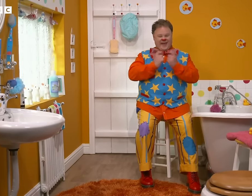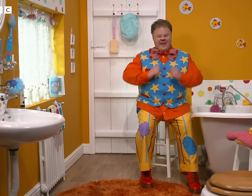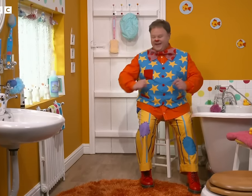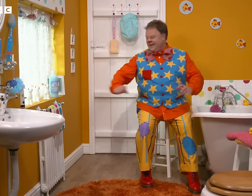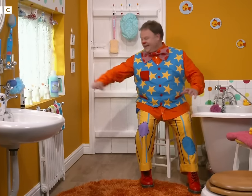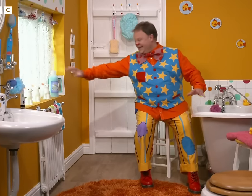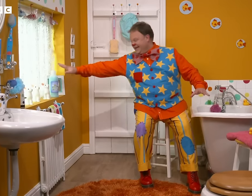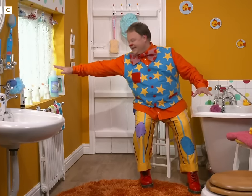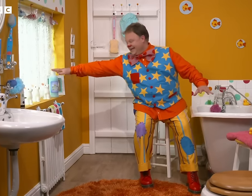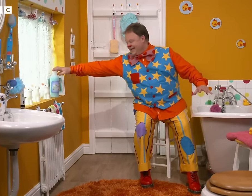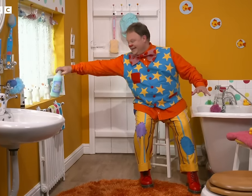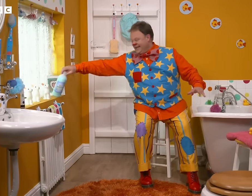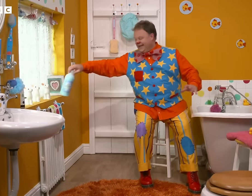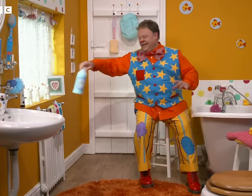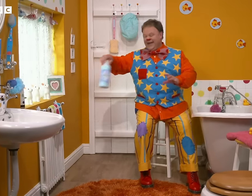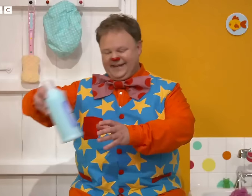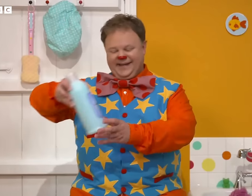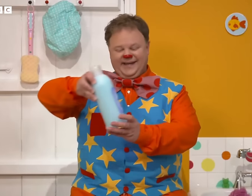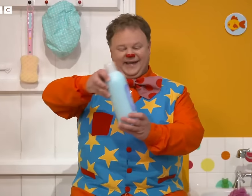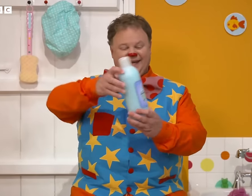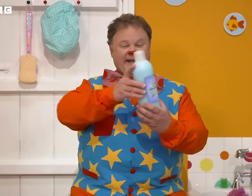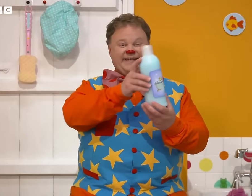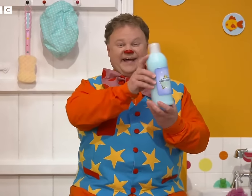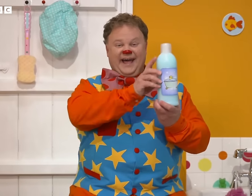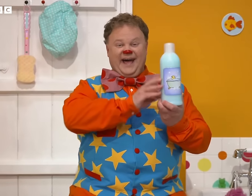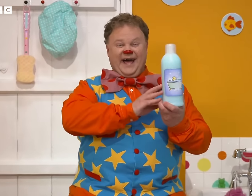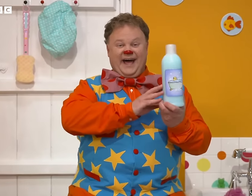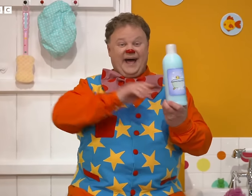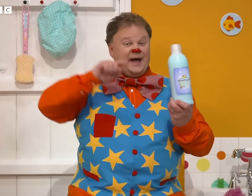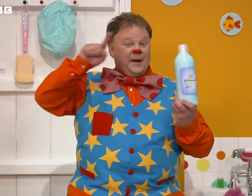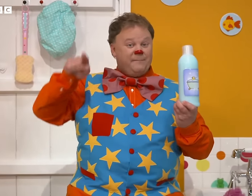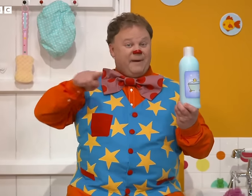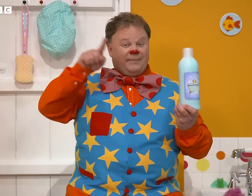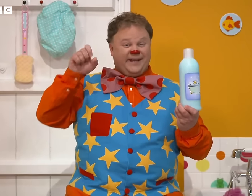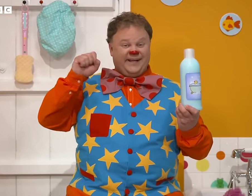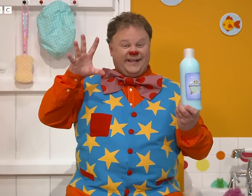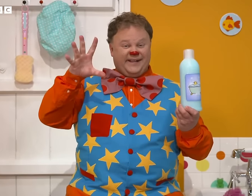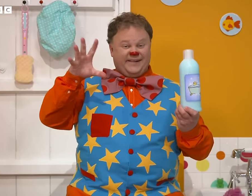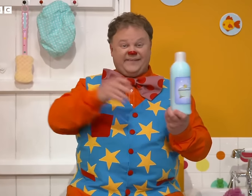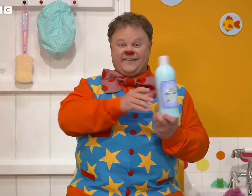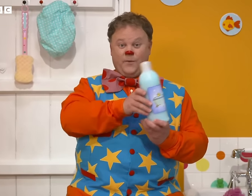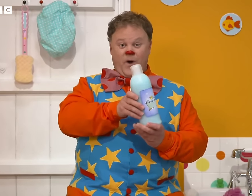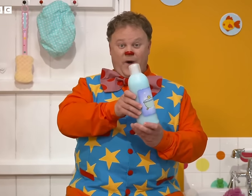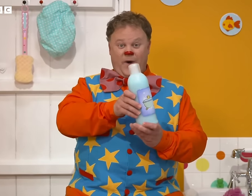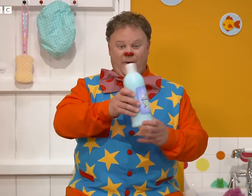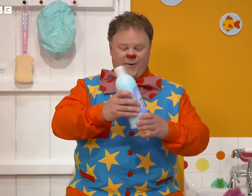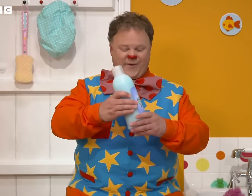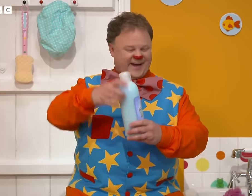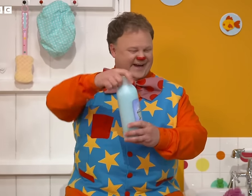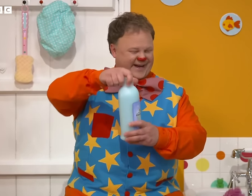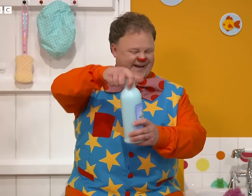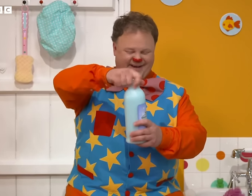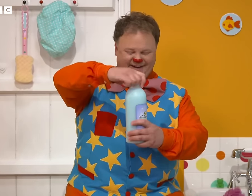thing. What's that, Mr. Tumble? Ta-da! Bubbles! Woohoo!